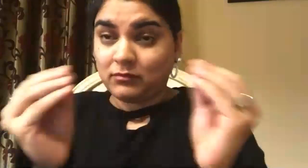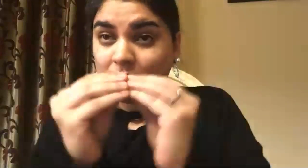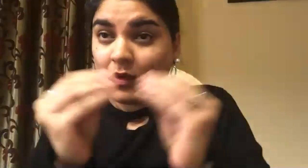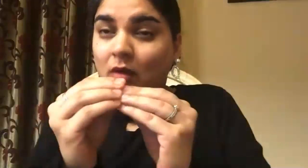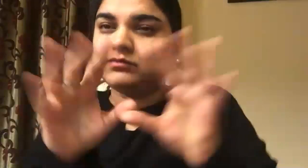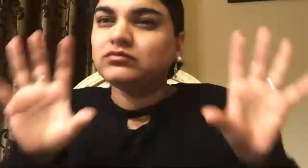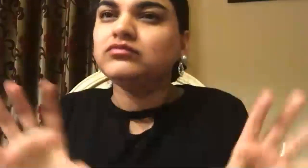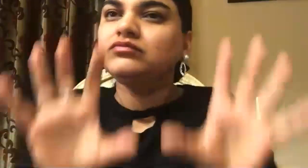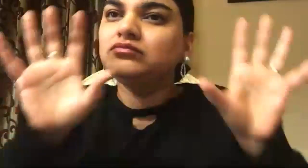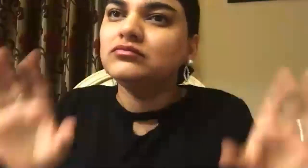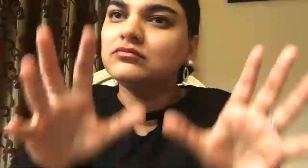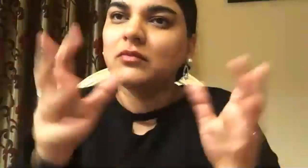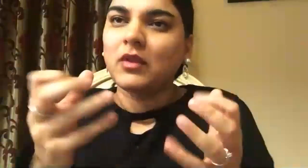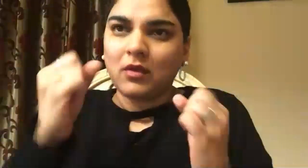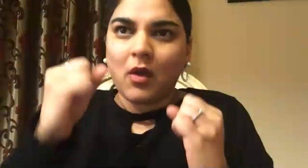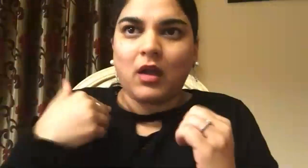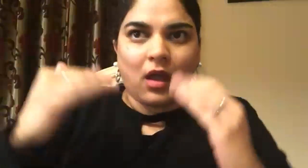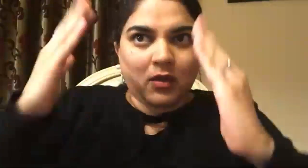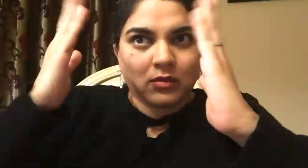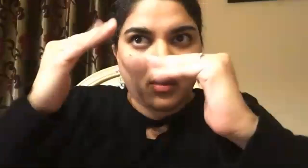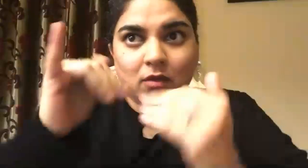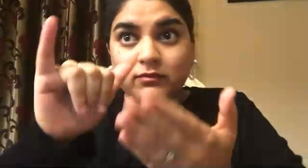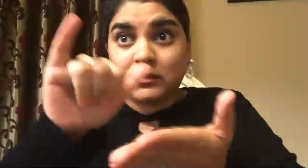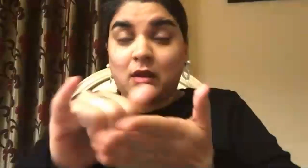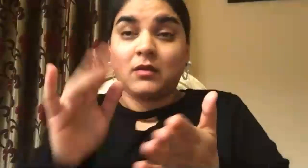motivation from the deafblind community in these movements.